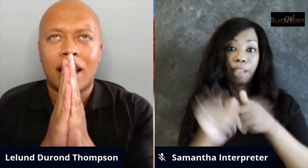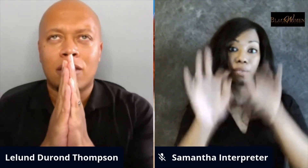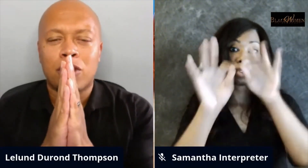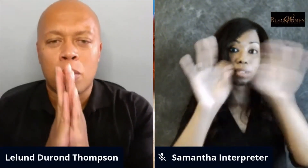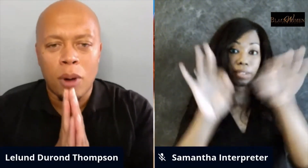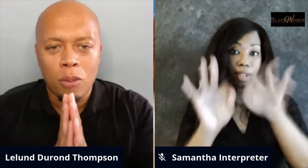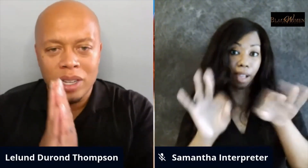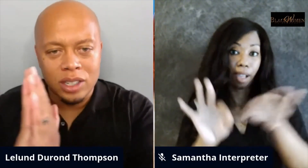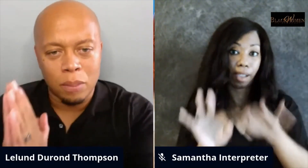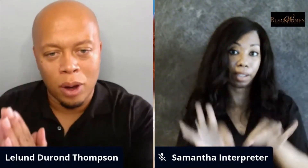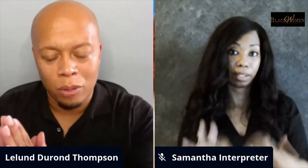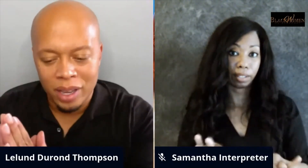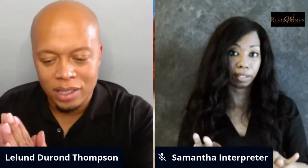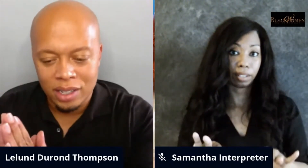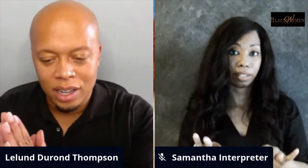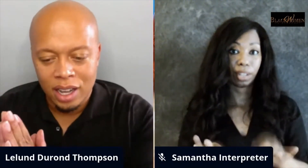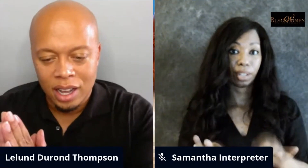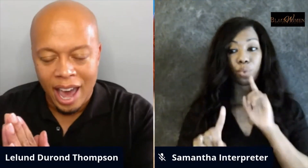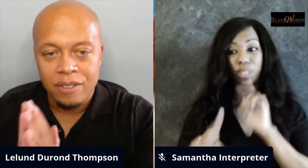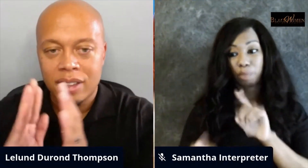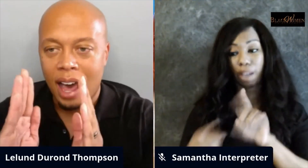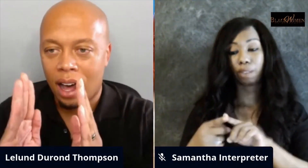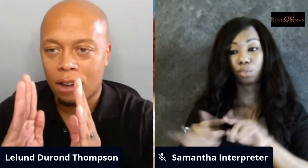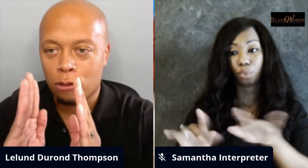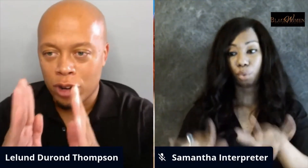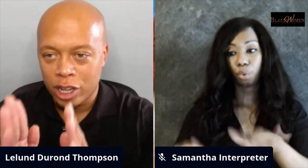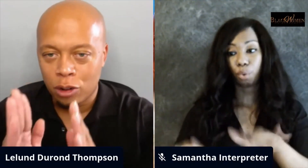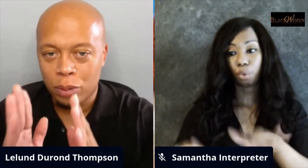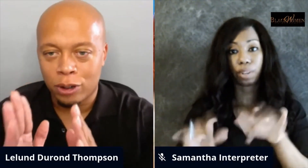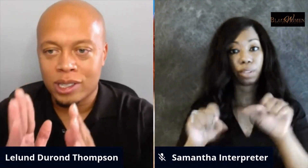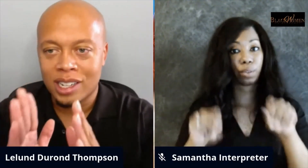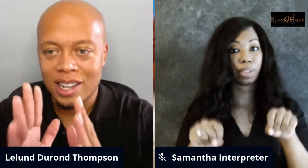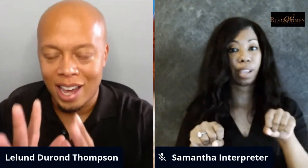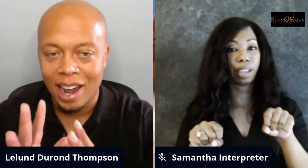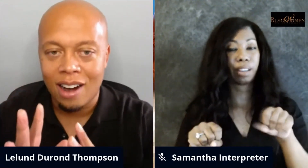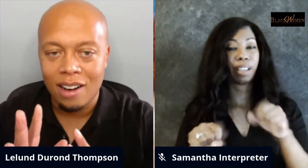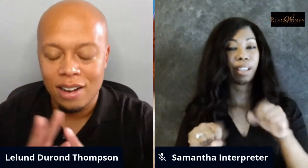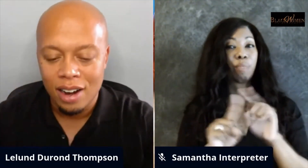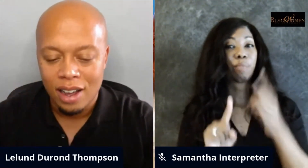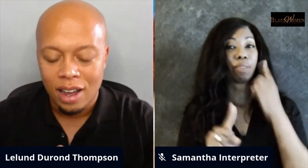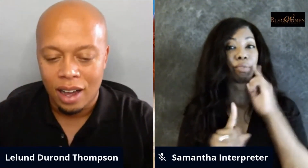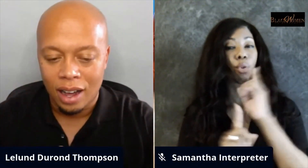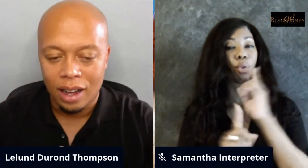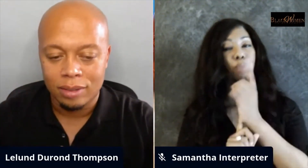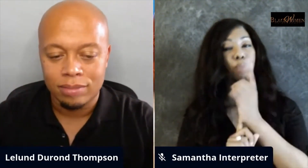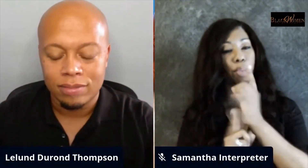feel like, from moment to moment, having that real person there,